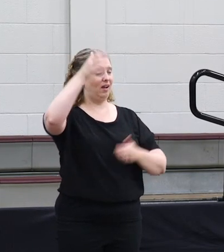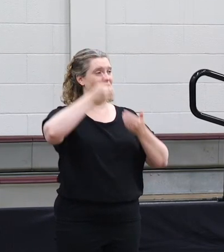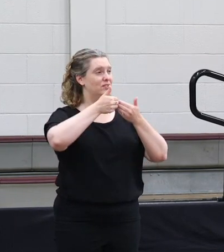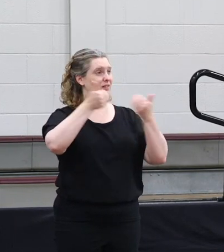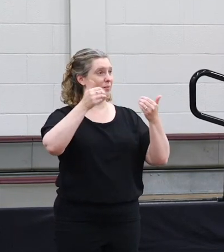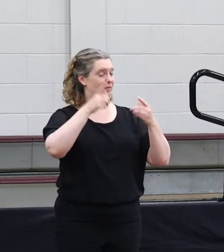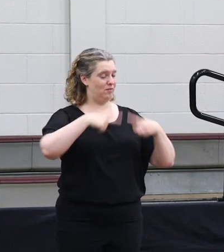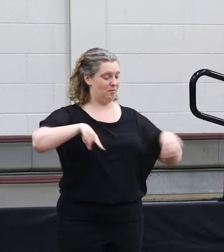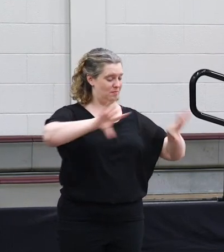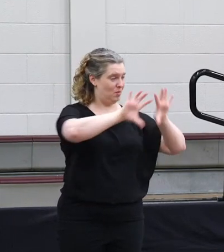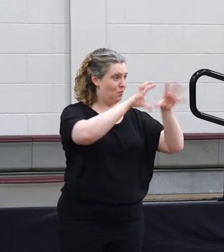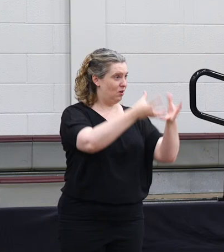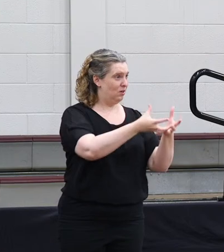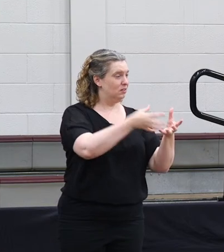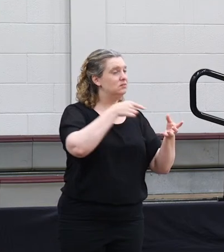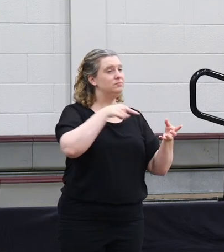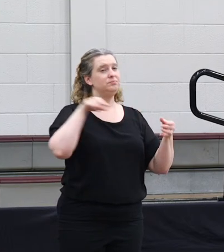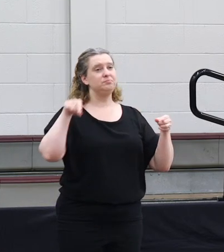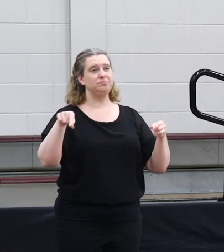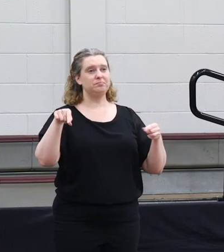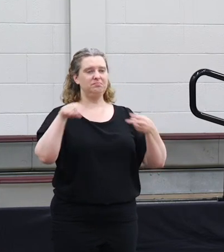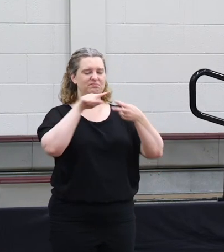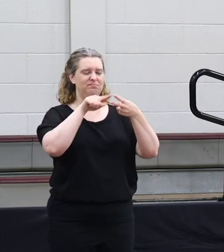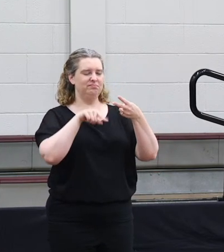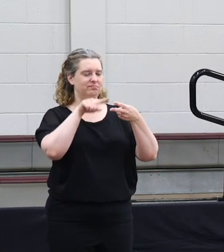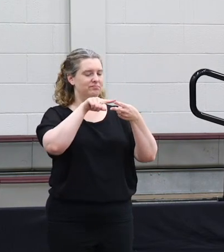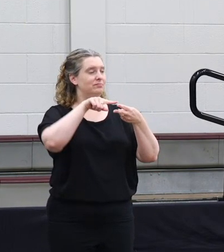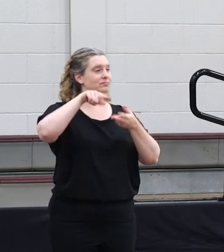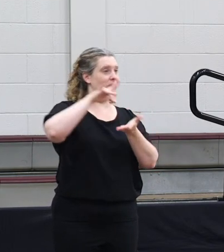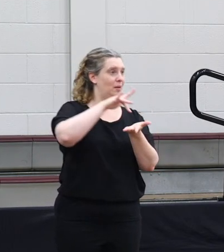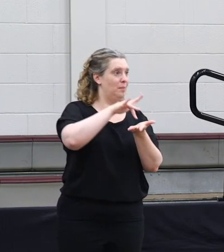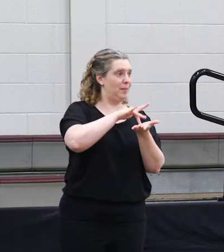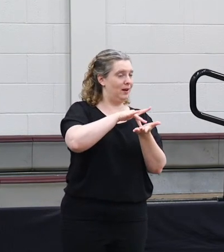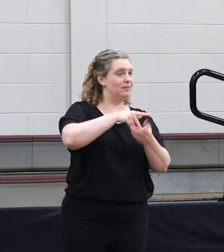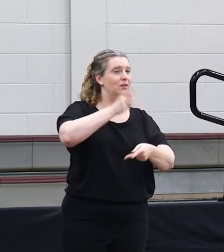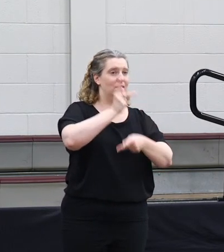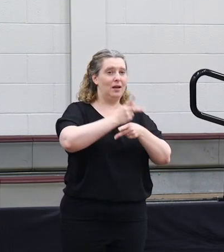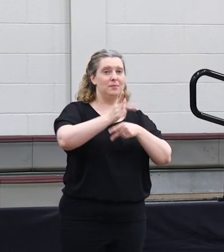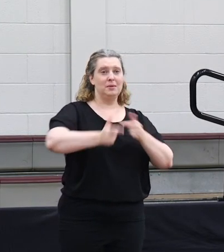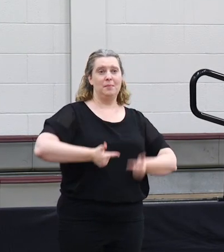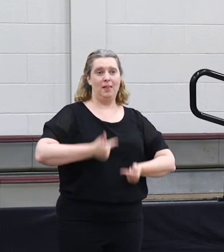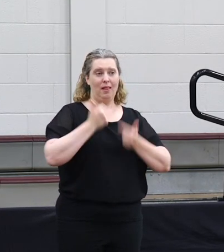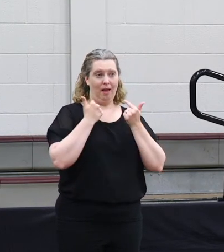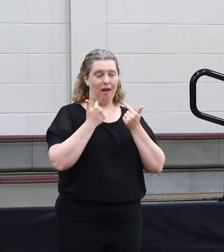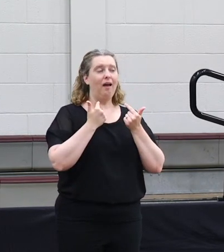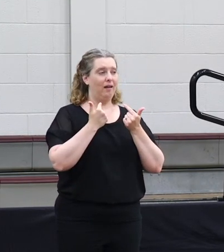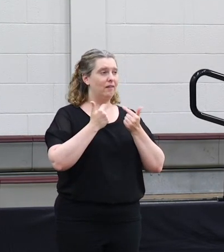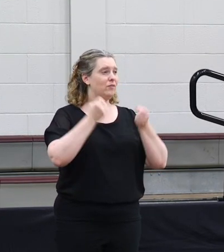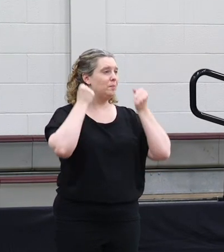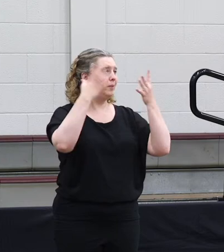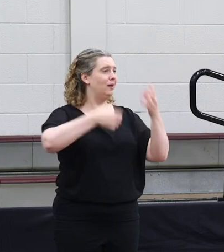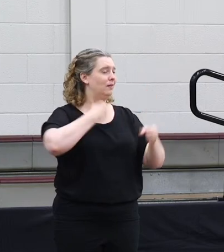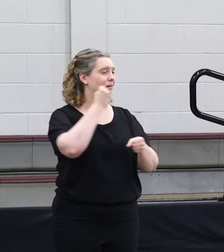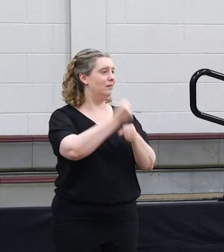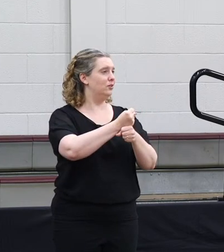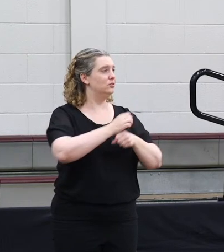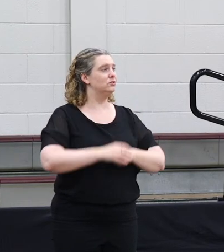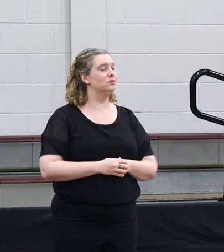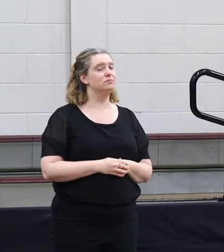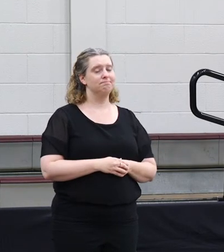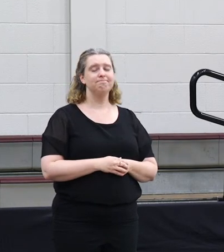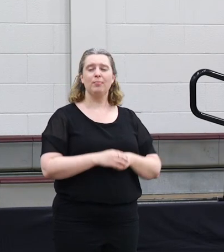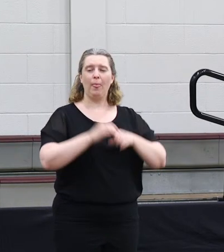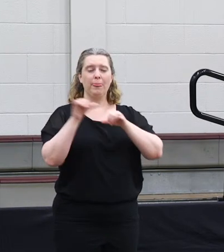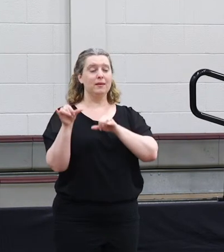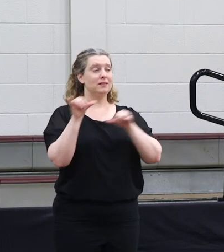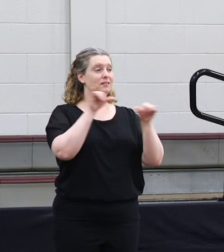world. Two things that, apart from modern medicine, kept him alive for decades after he was supposed to die. These are the